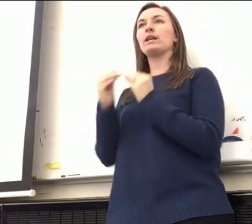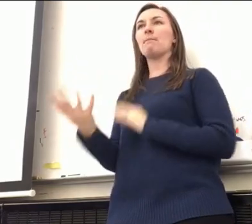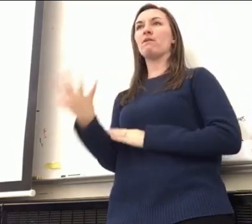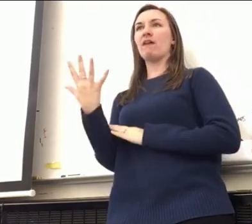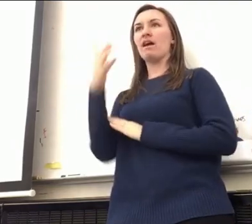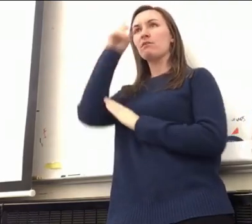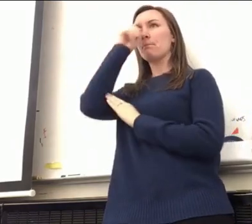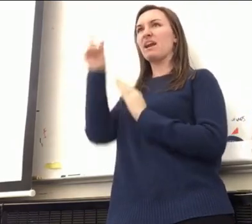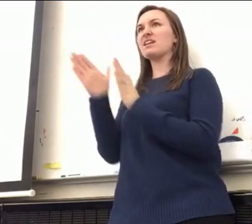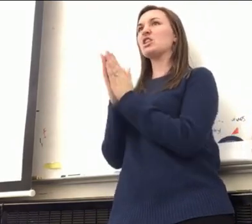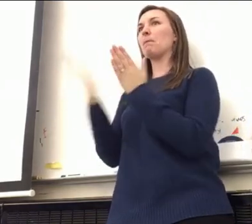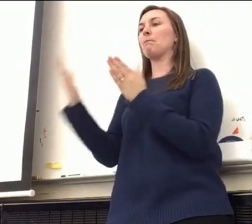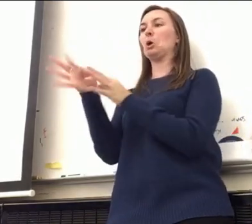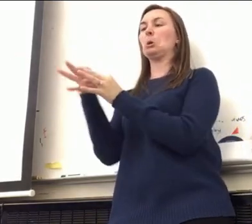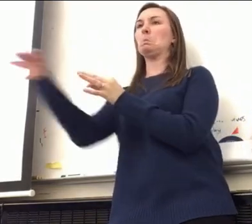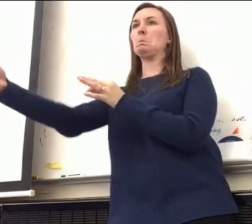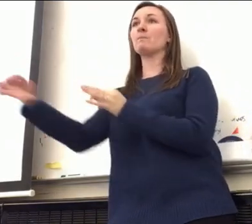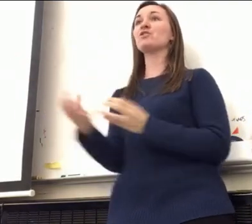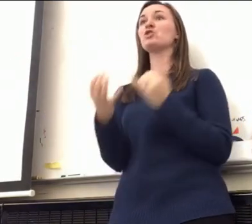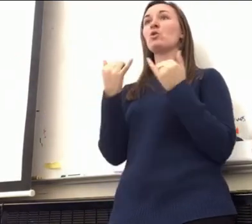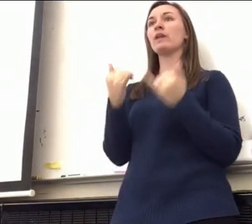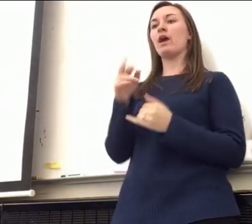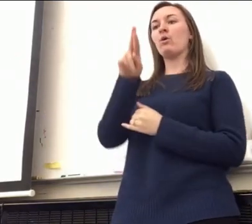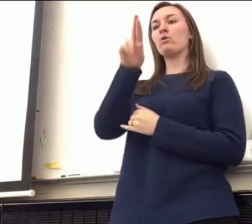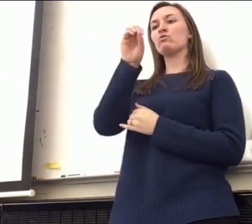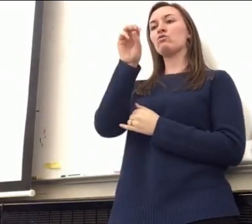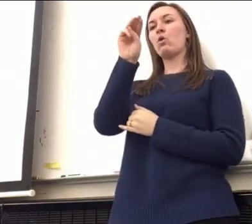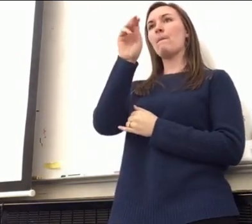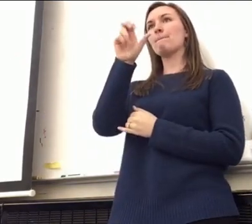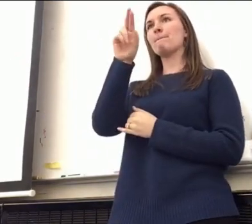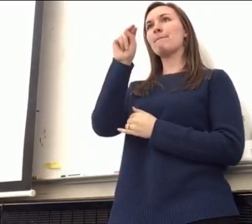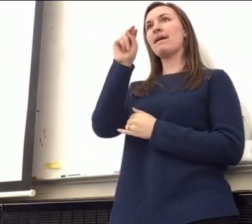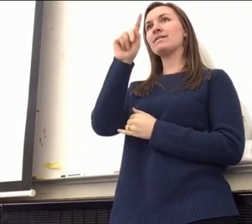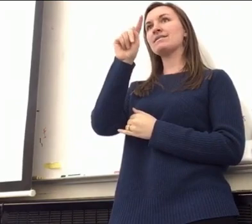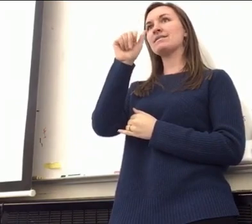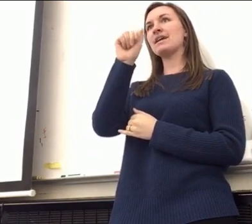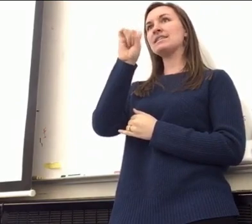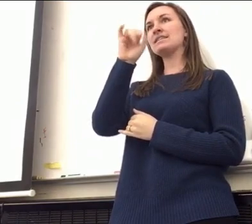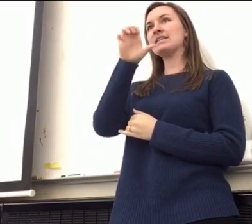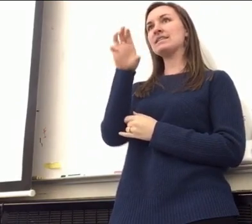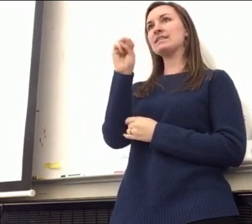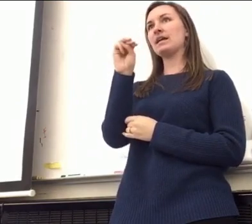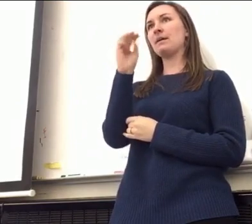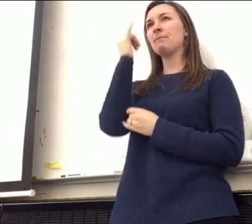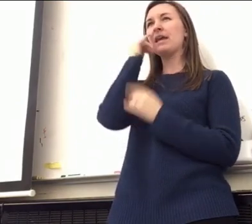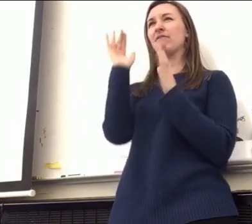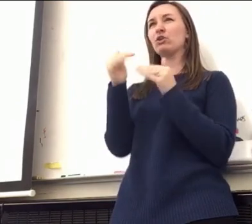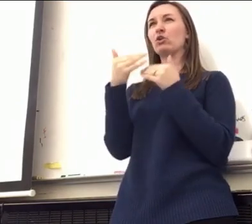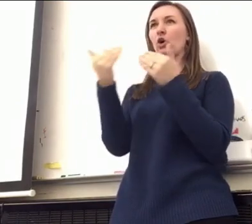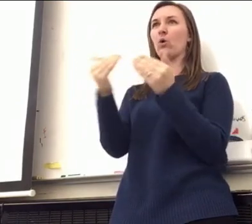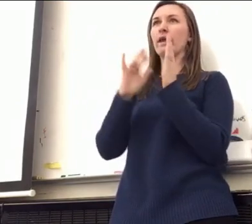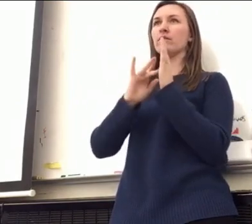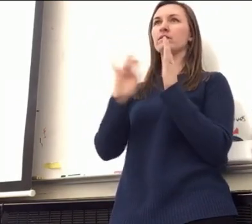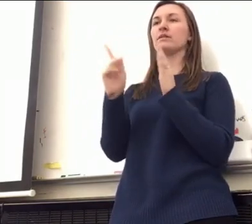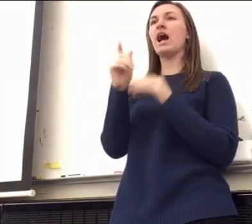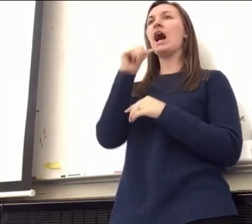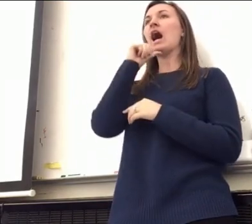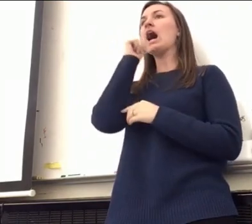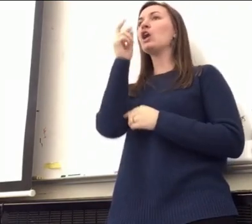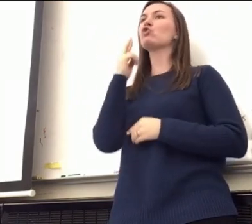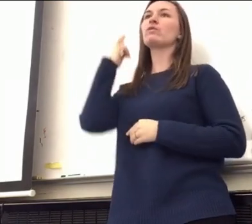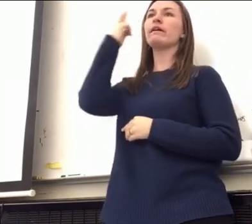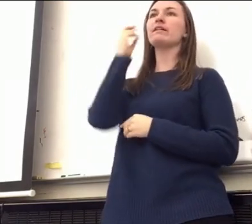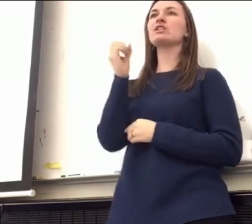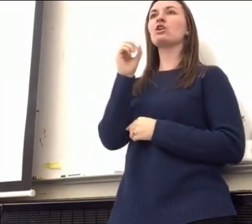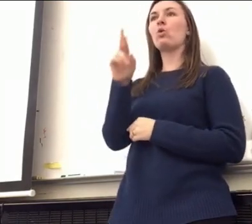Now we're going to go into Romanticism next. Romanticism, if you will go ahead and highlight unrealistic or fantasy.